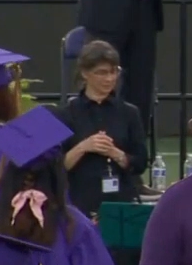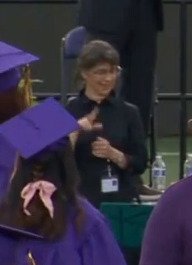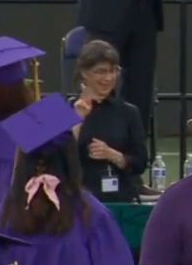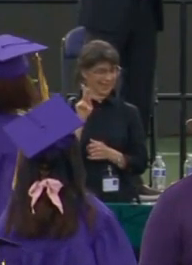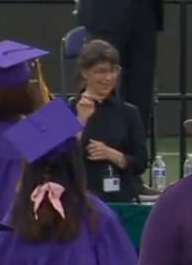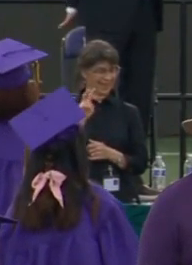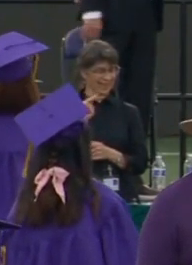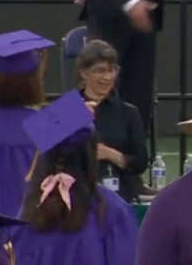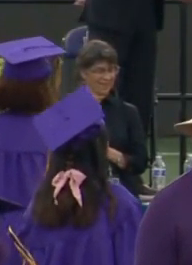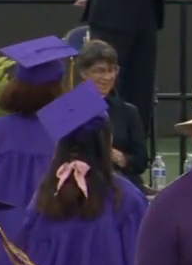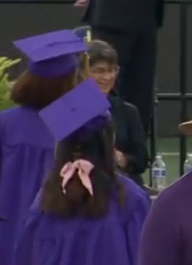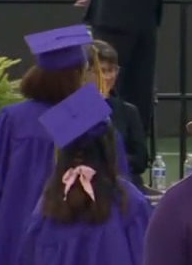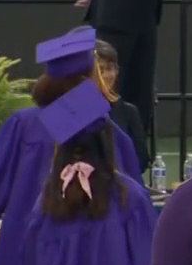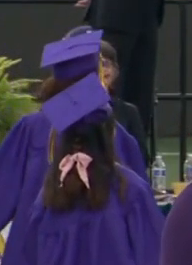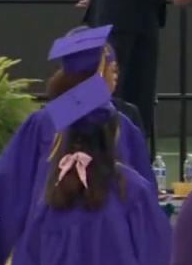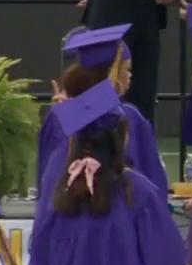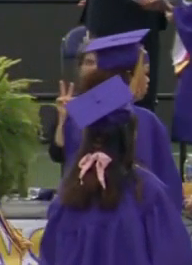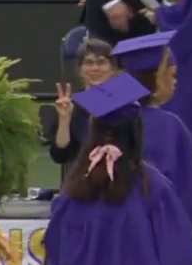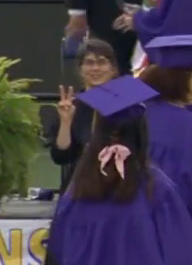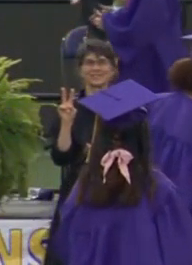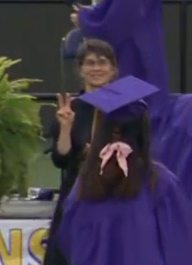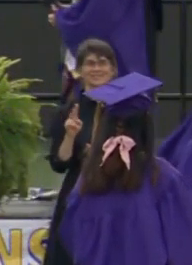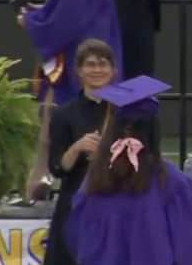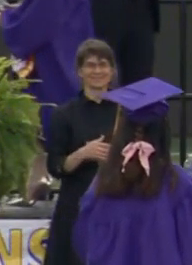Kevin Andres Bardales Villatoro.